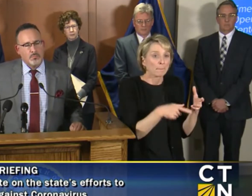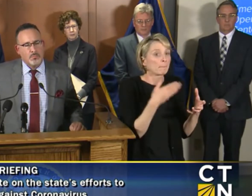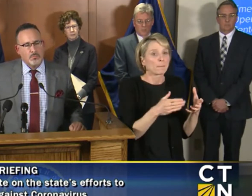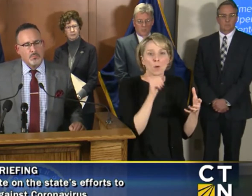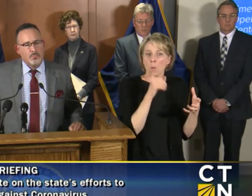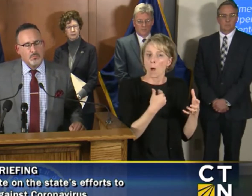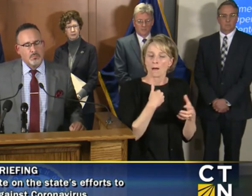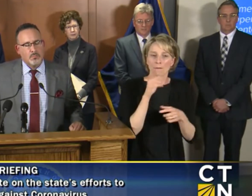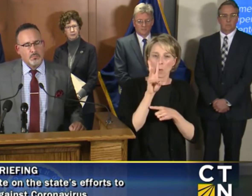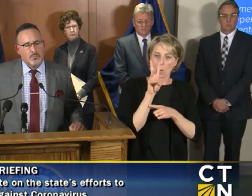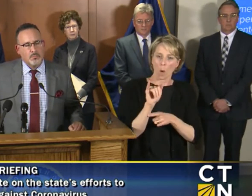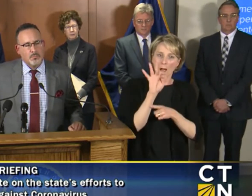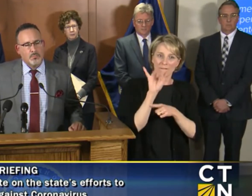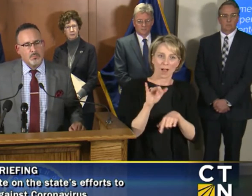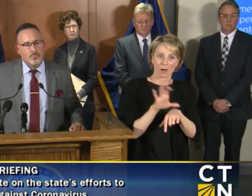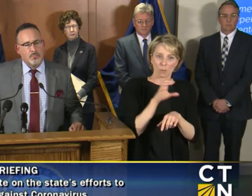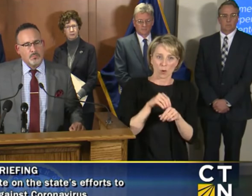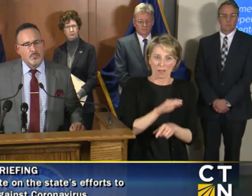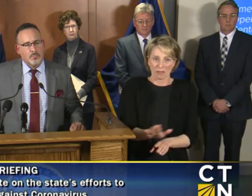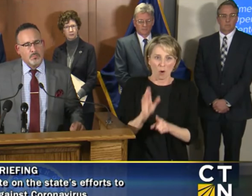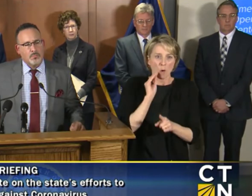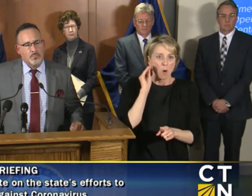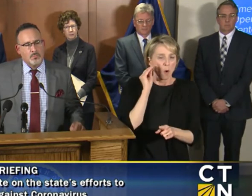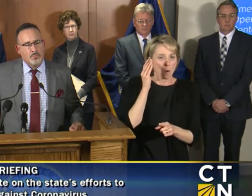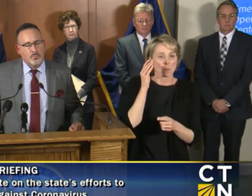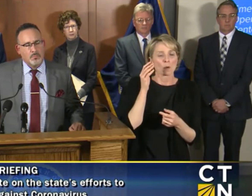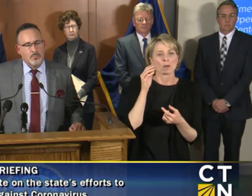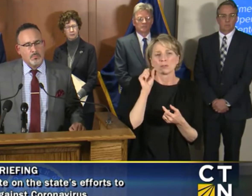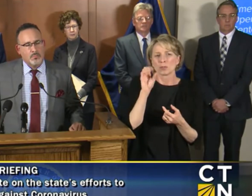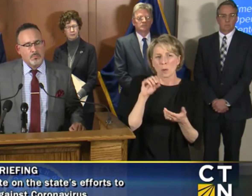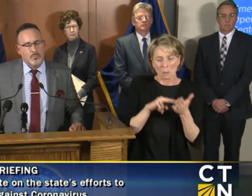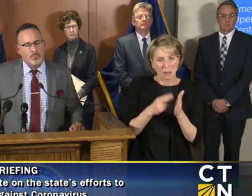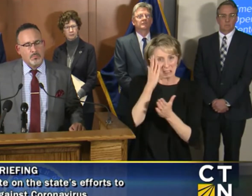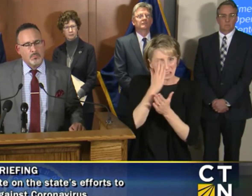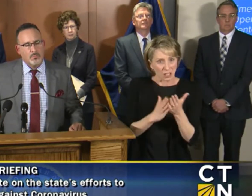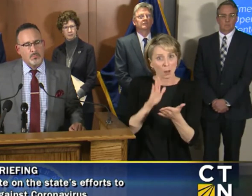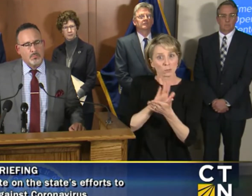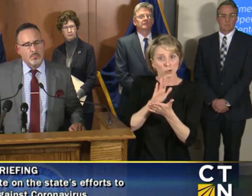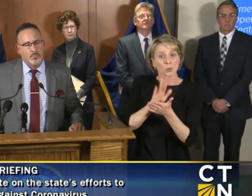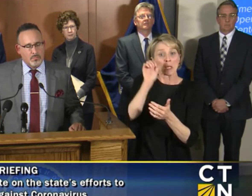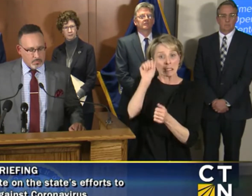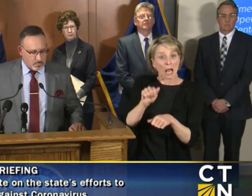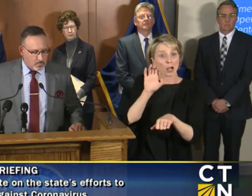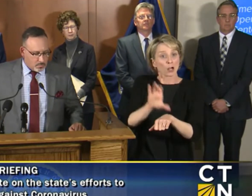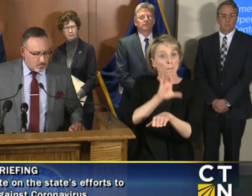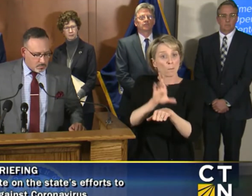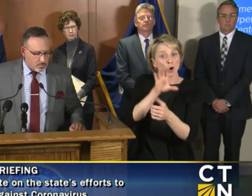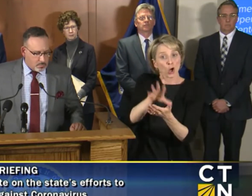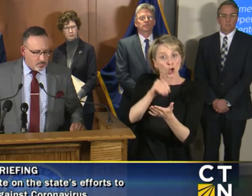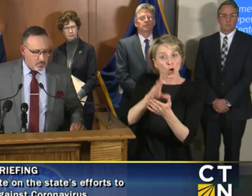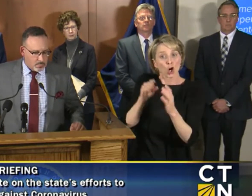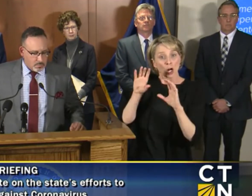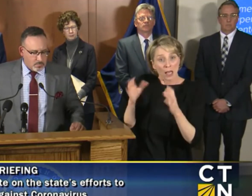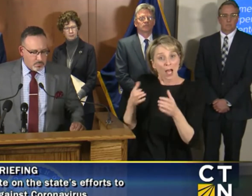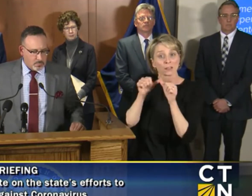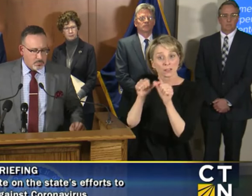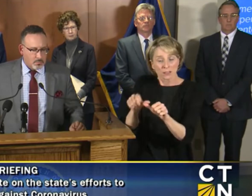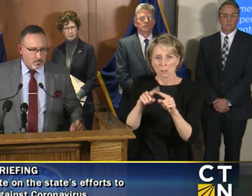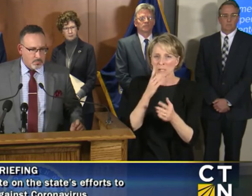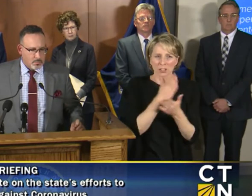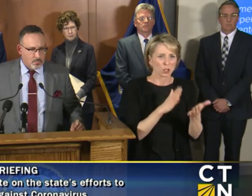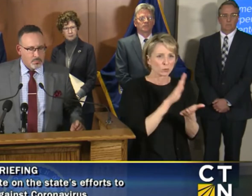Wi-Fi in their home. Therefore, they can have some schools doing distant learning and other schools don't, because that would be